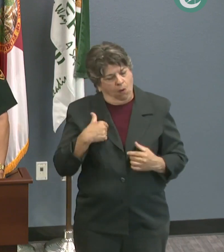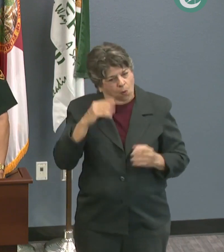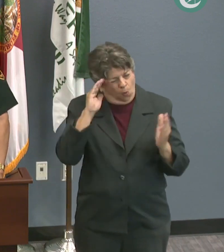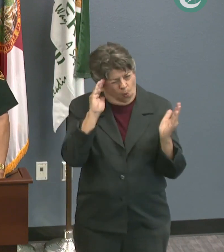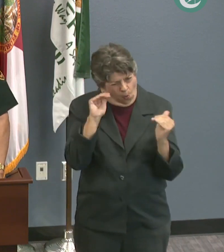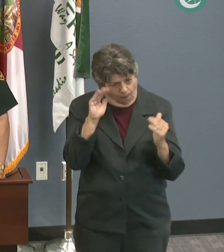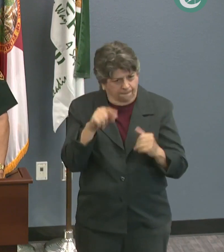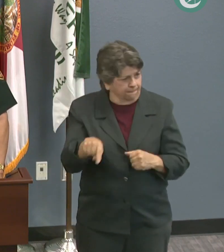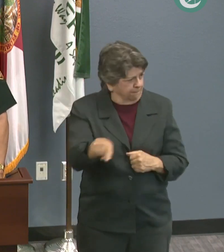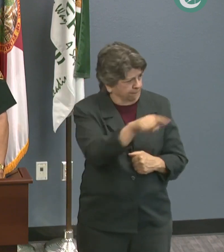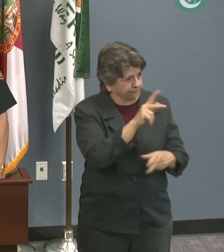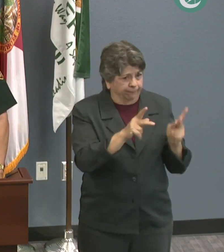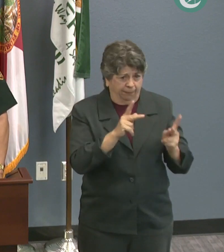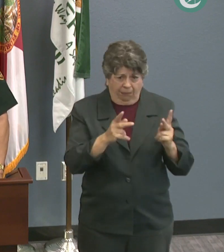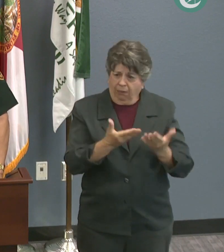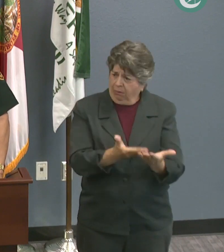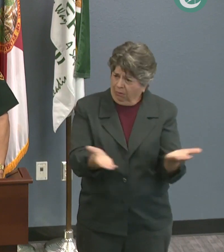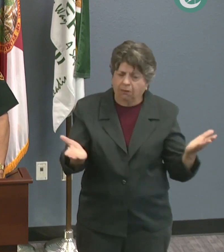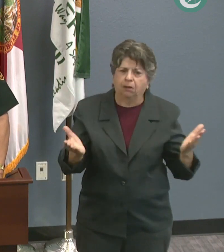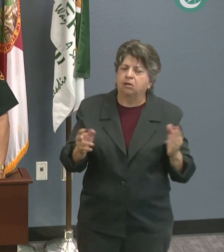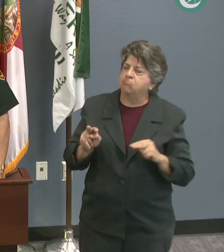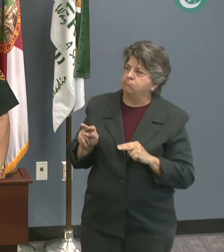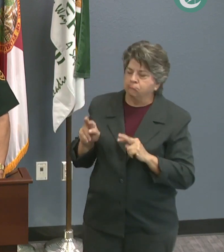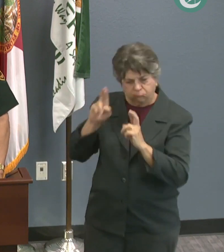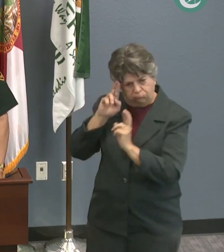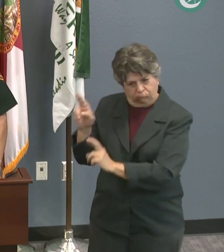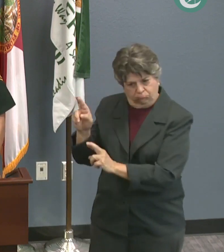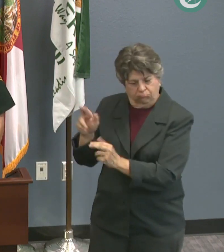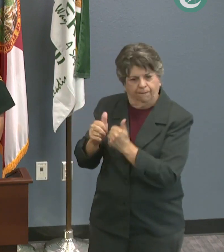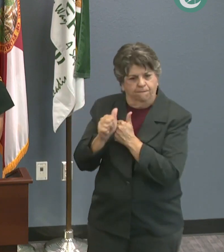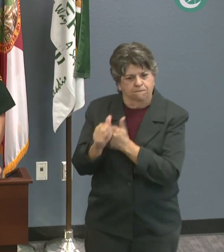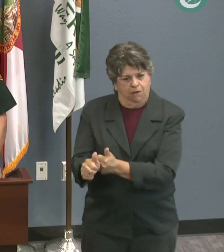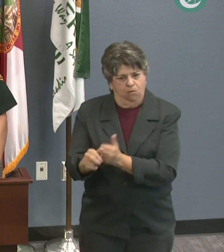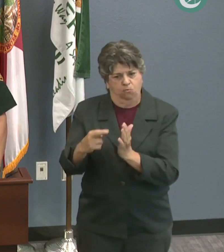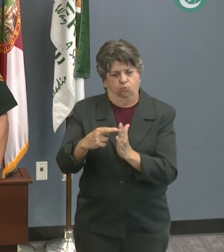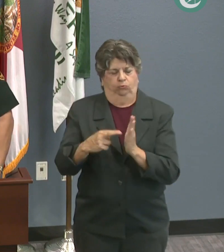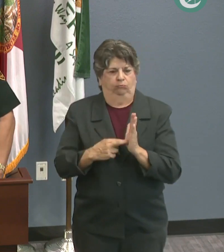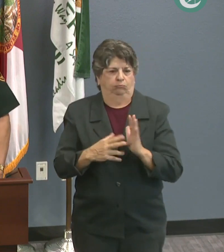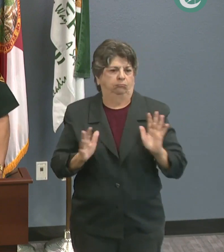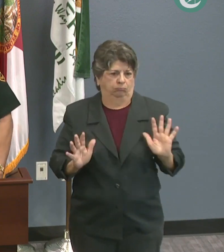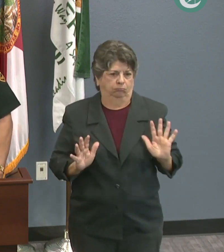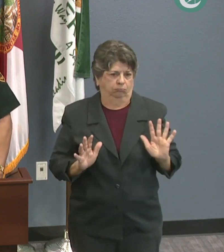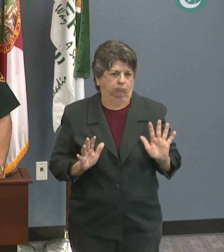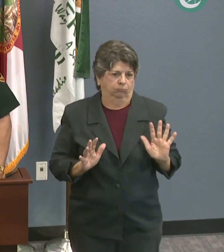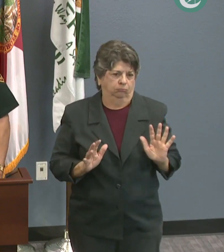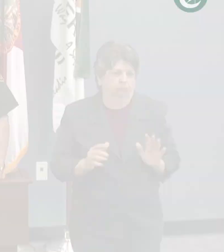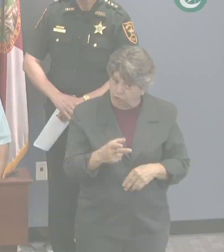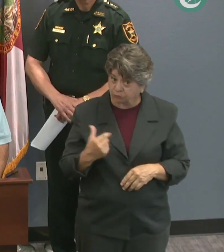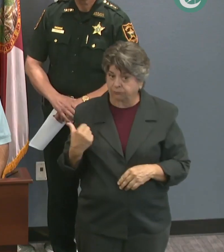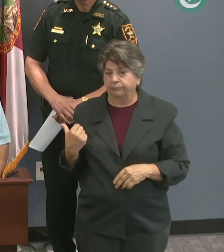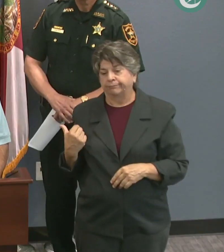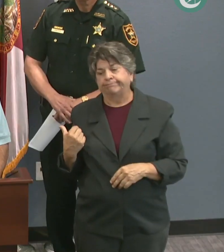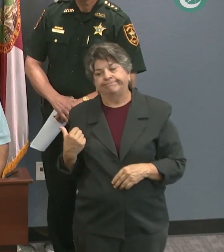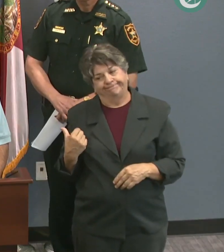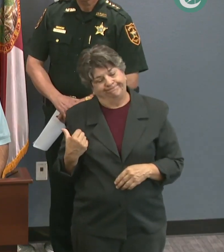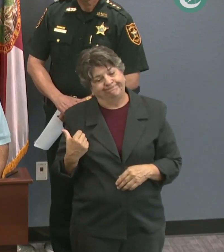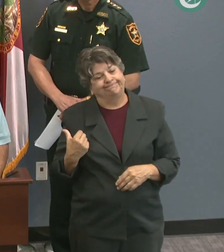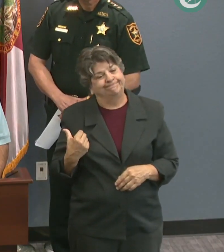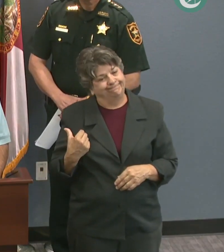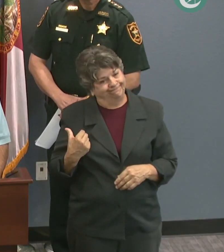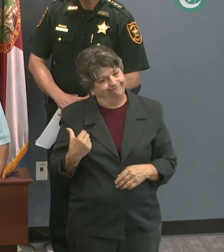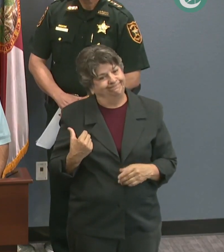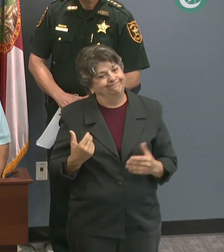by the laws and by the orders that are in place and make sure that we all stay safe. That's what we want. So the visitors are